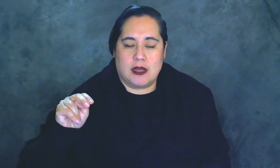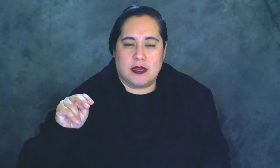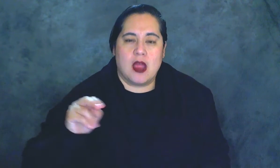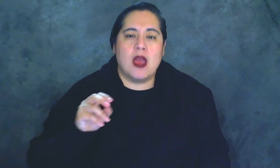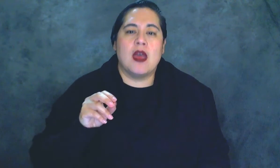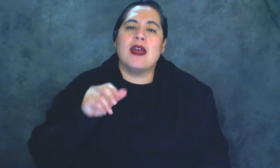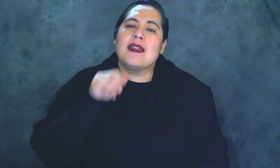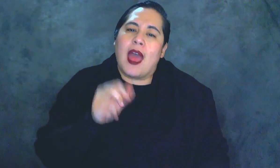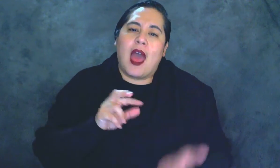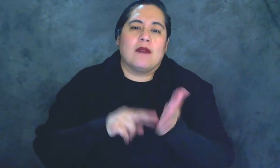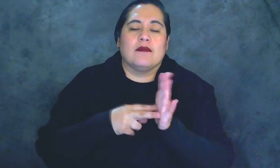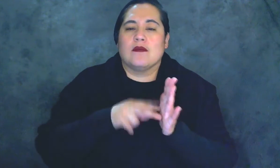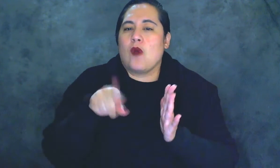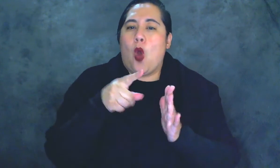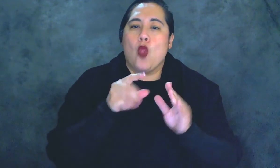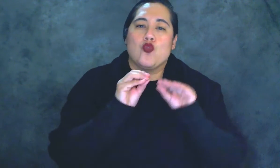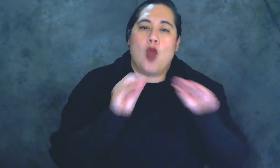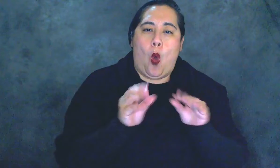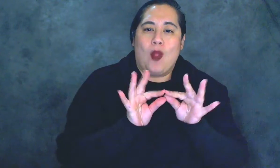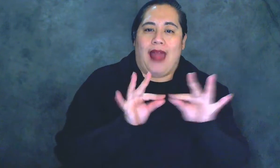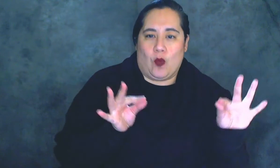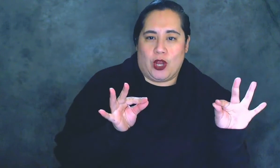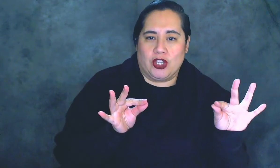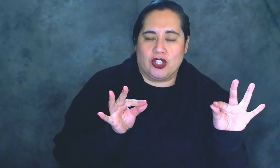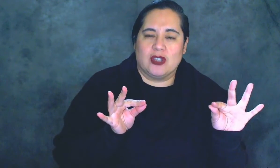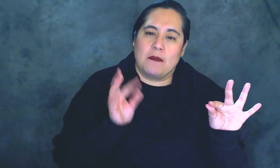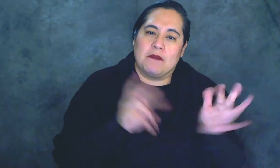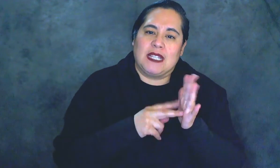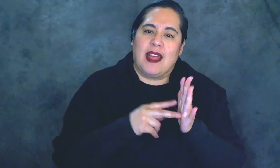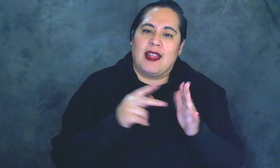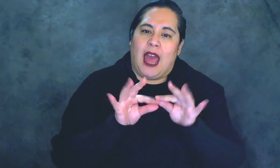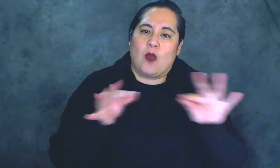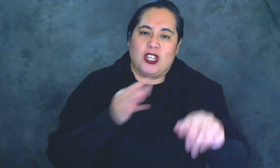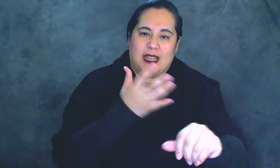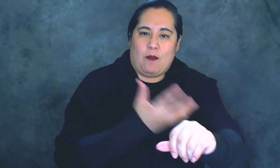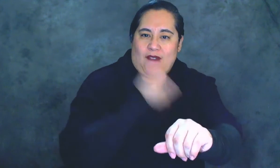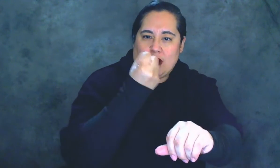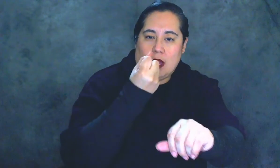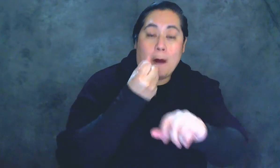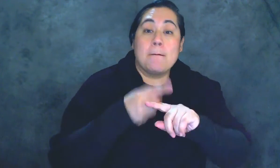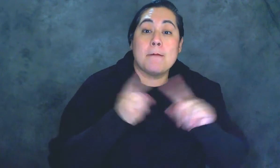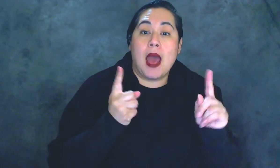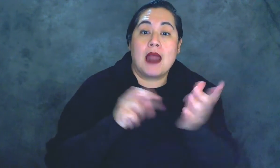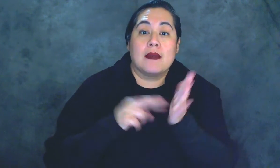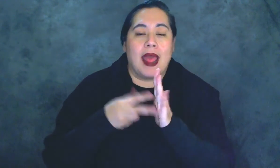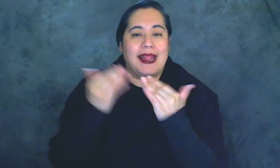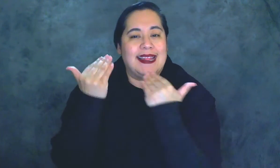no language, which is what language deprivation means, but maybe limited use of language. So if a